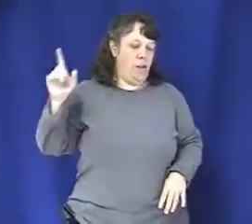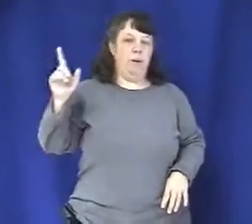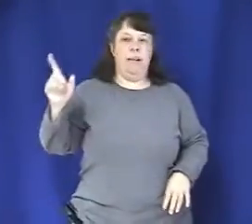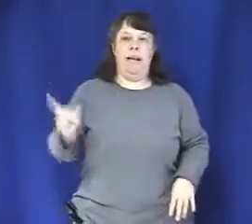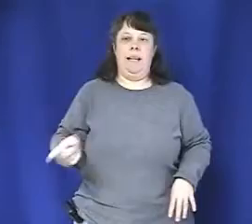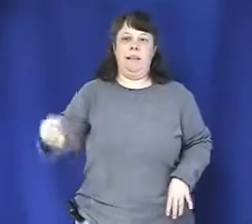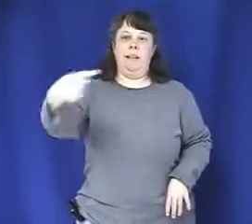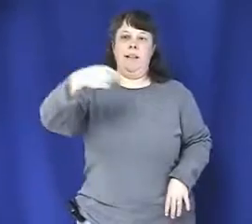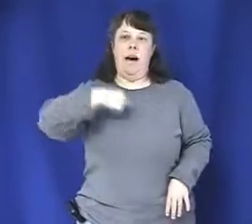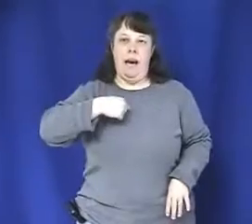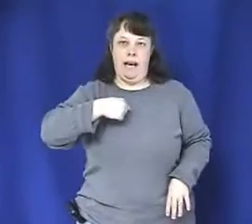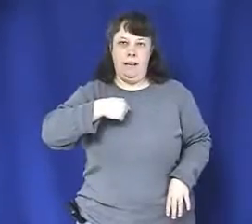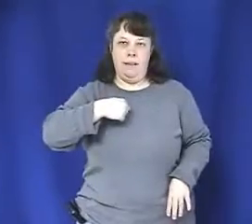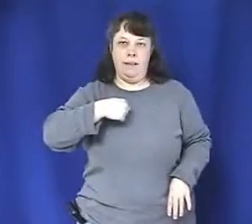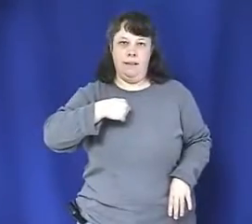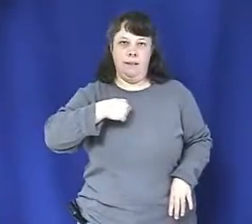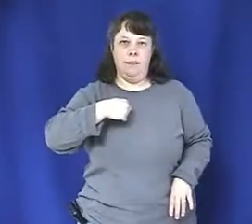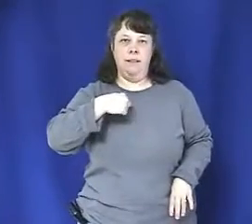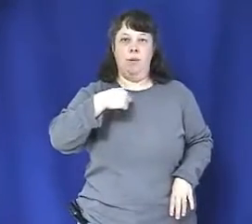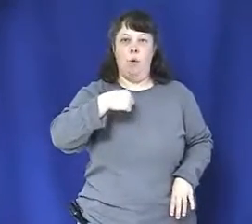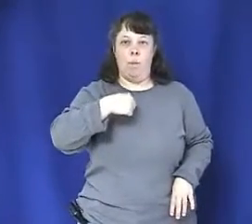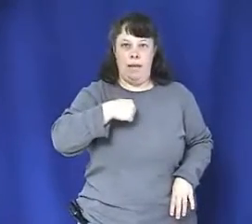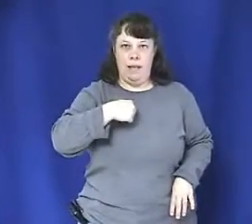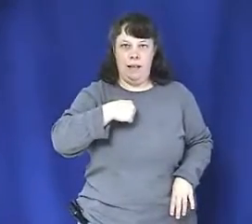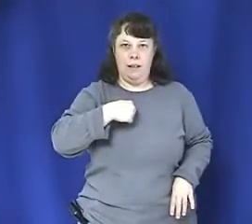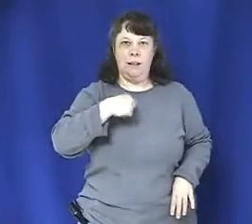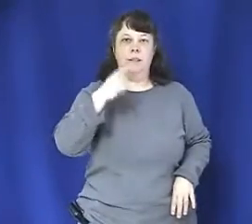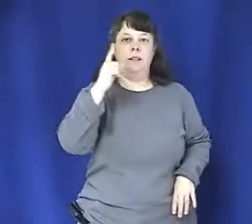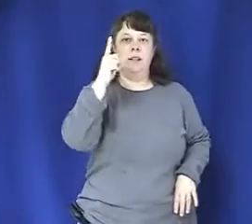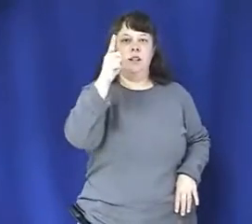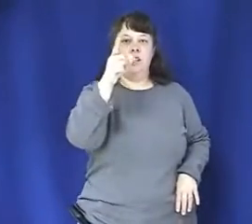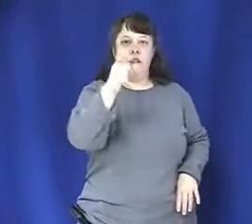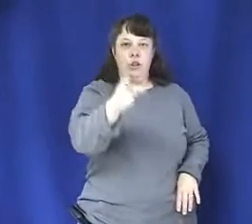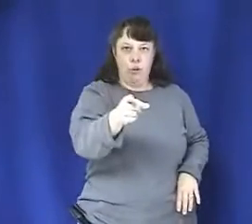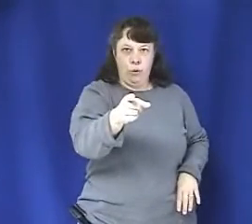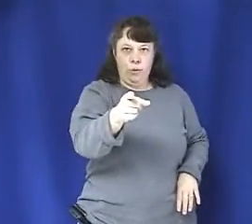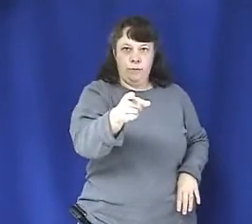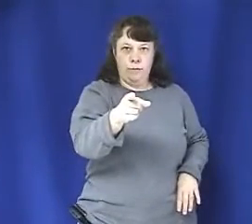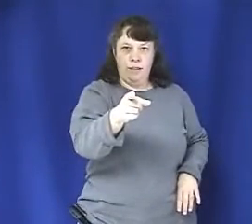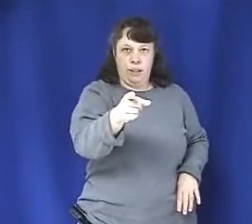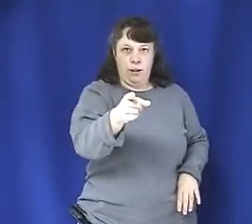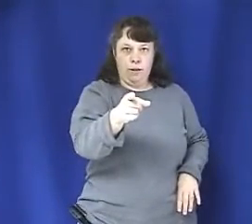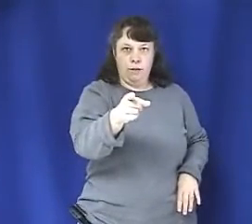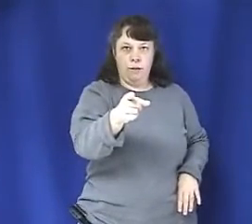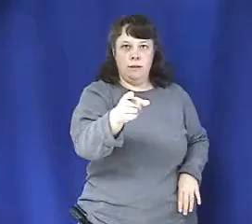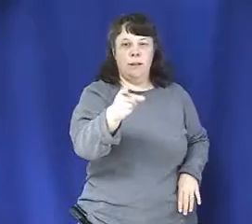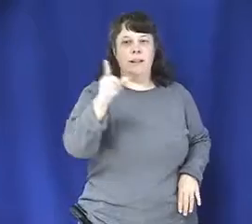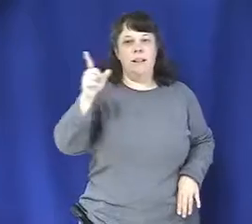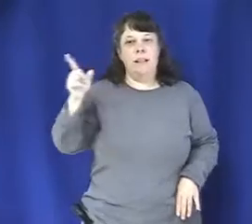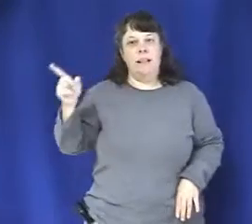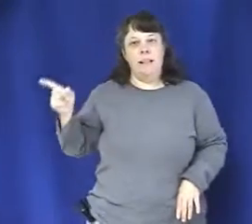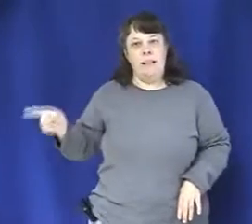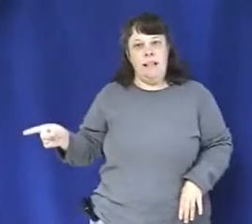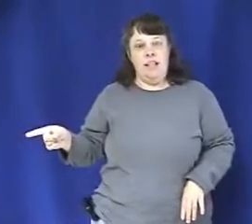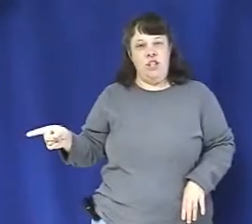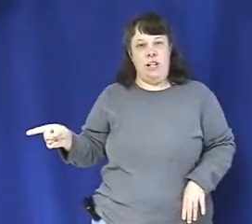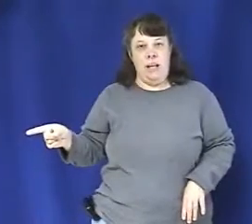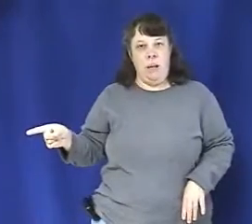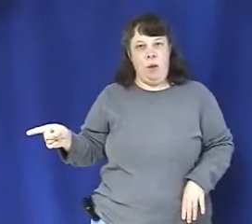So, again, I, or me, you, singular, he, she, it, him,